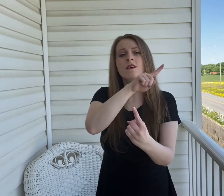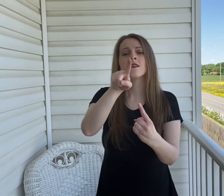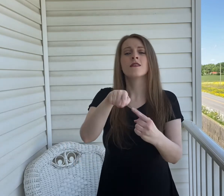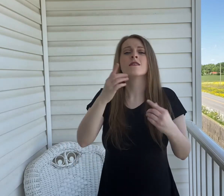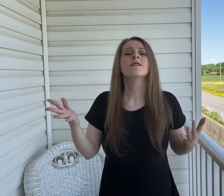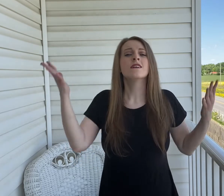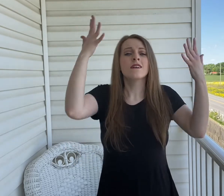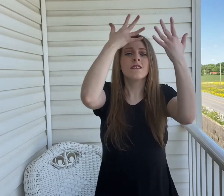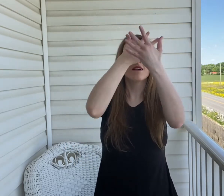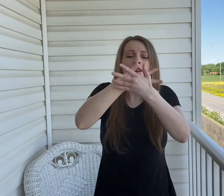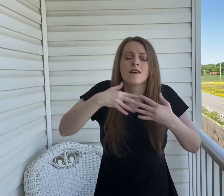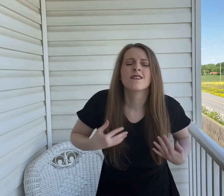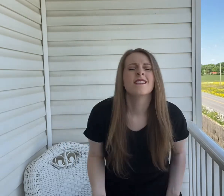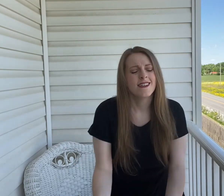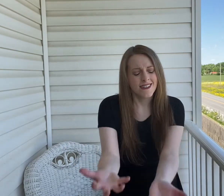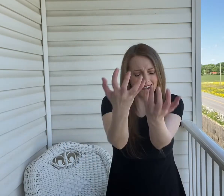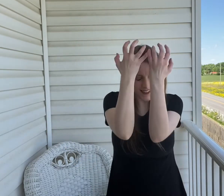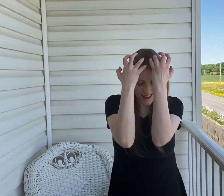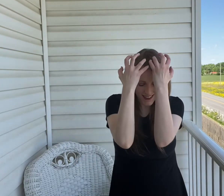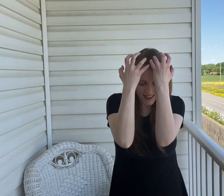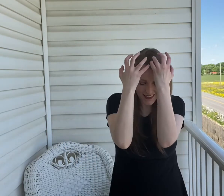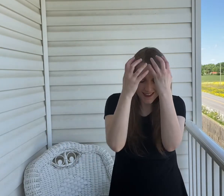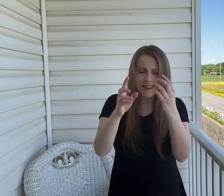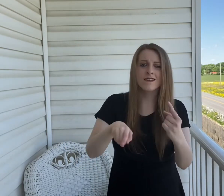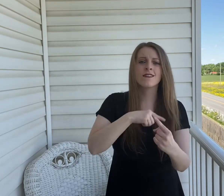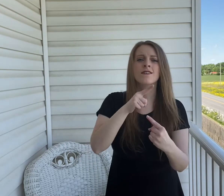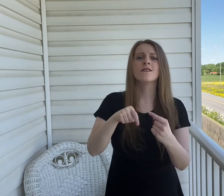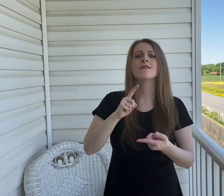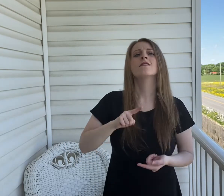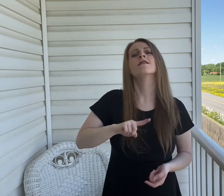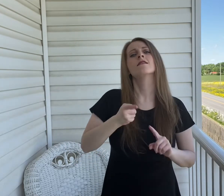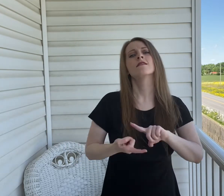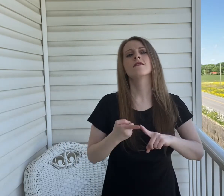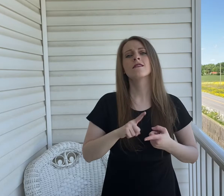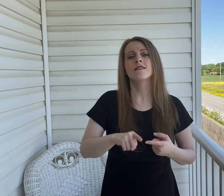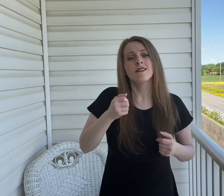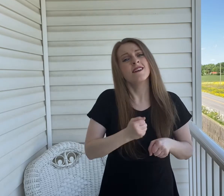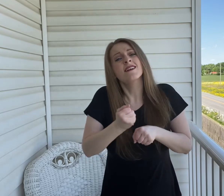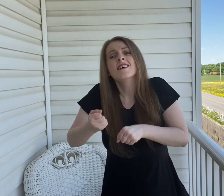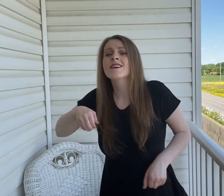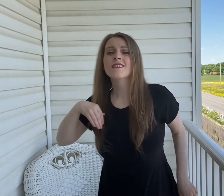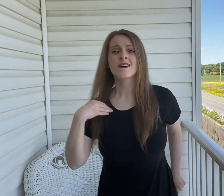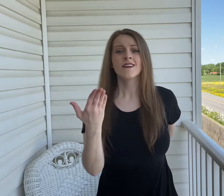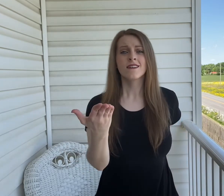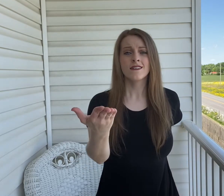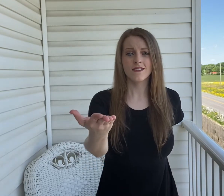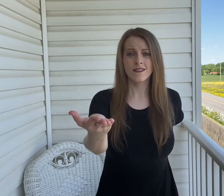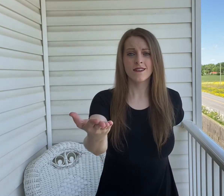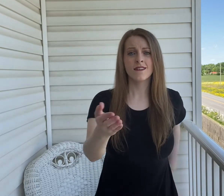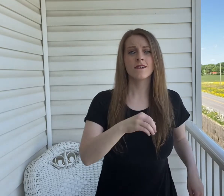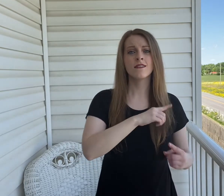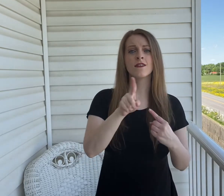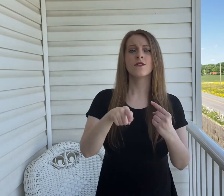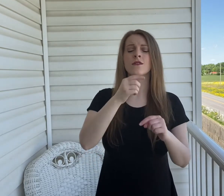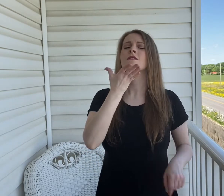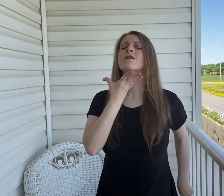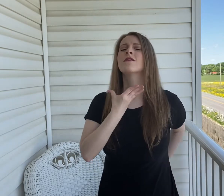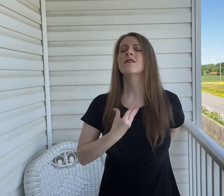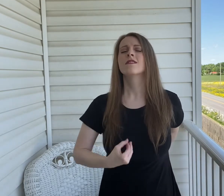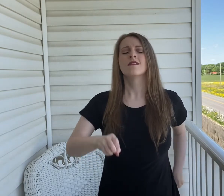Even when the dark comes crashing through, when you need a friend to carry you, and when you're broken on